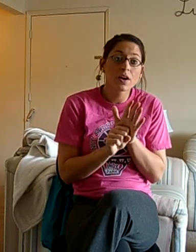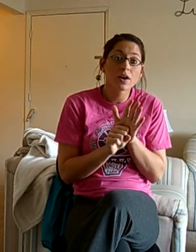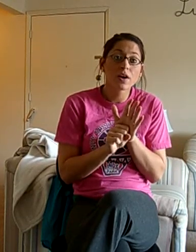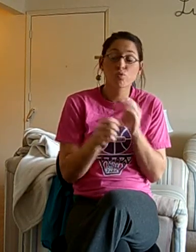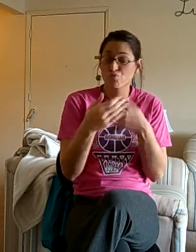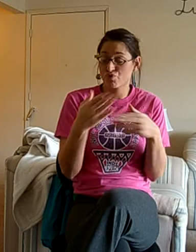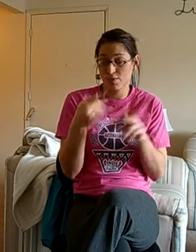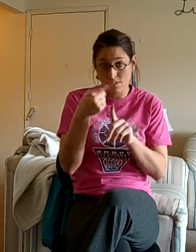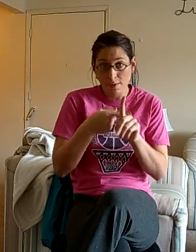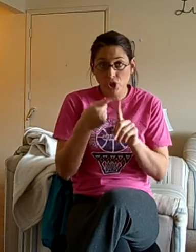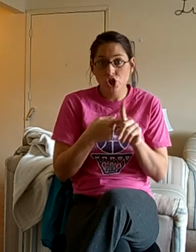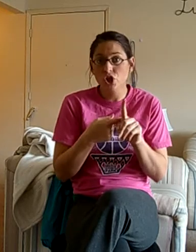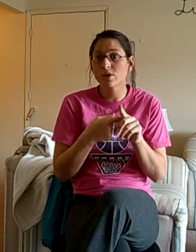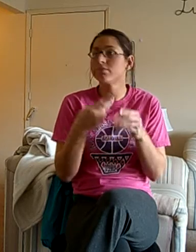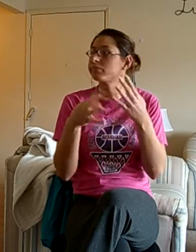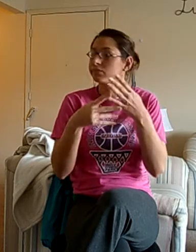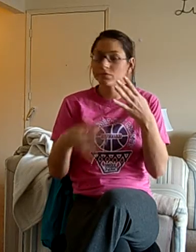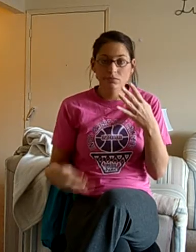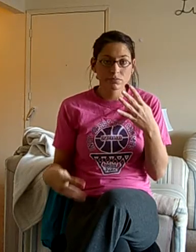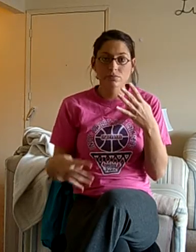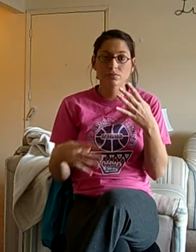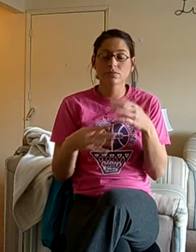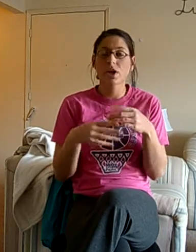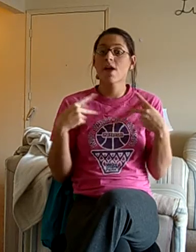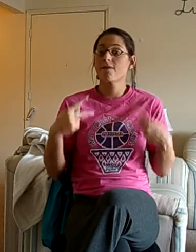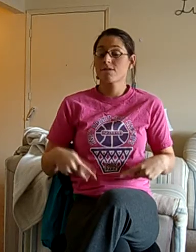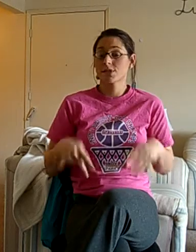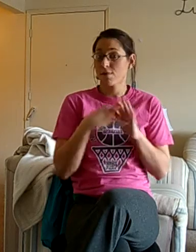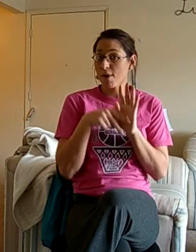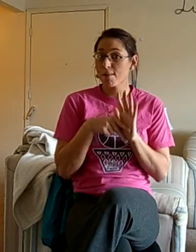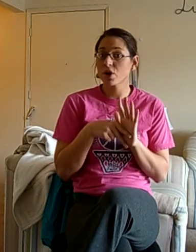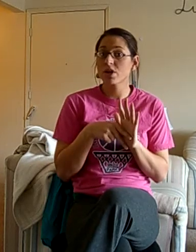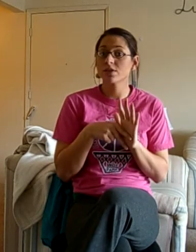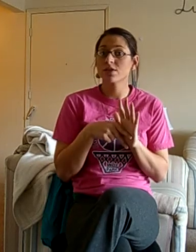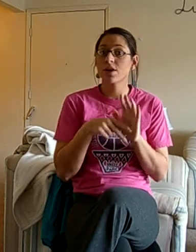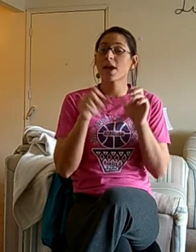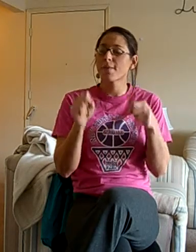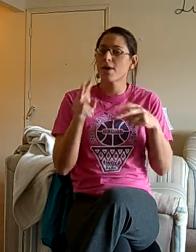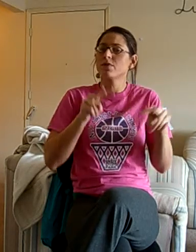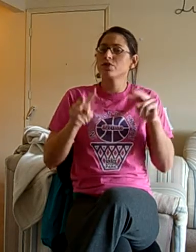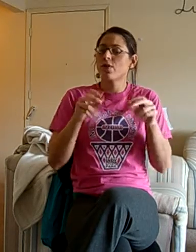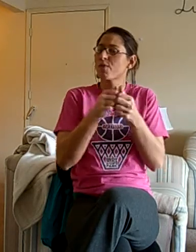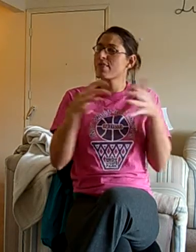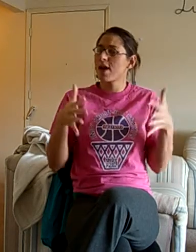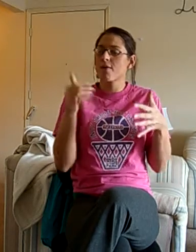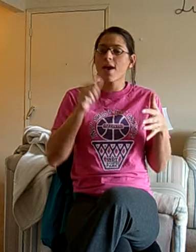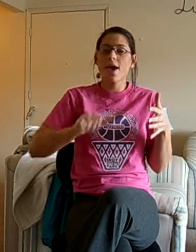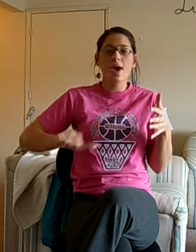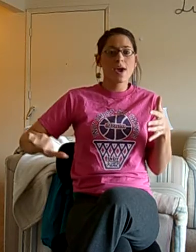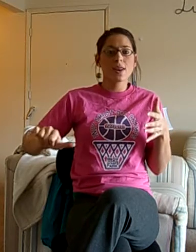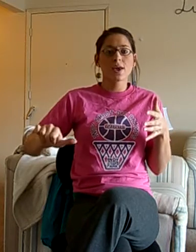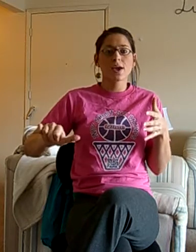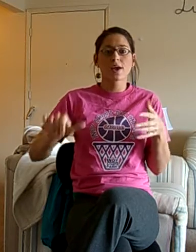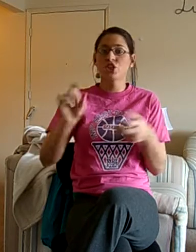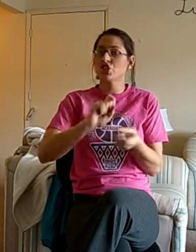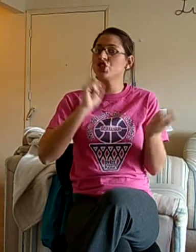temperature, and so forth. Physical properties can be observed without any change to the